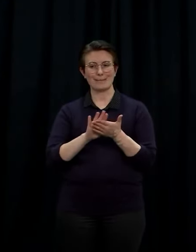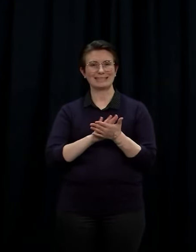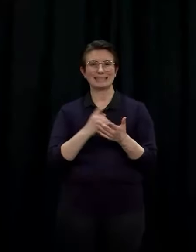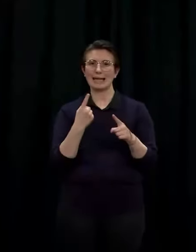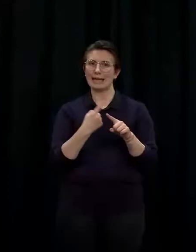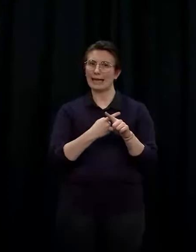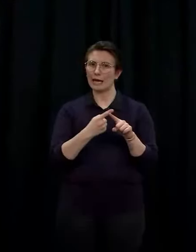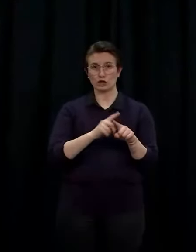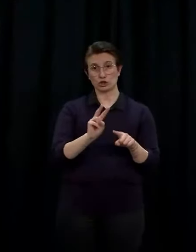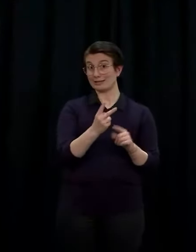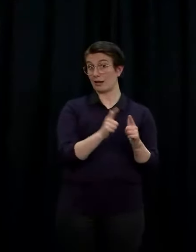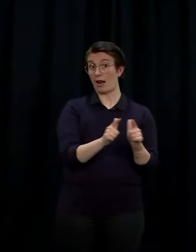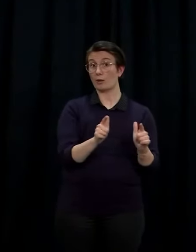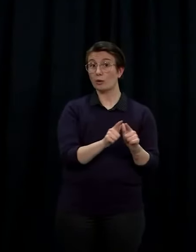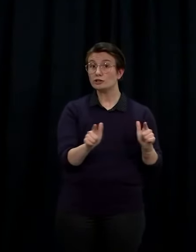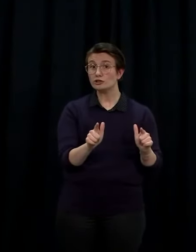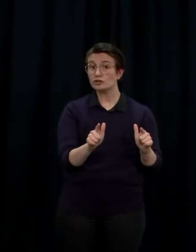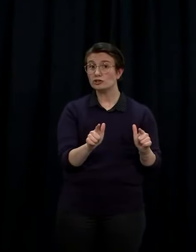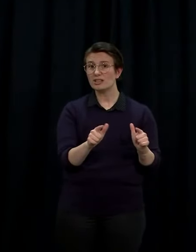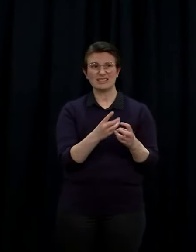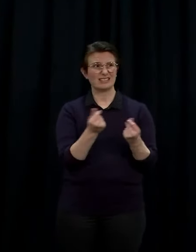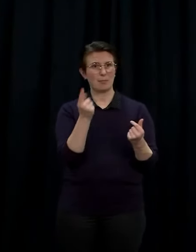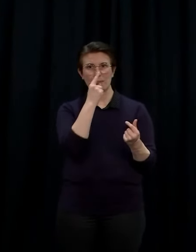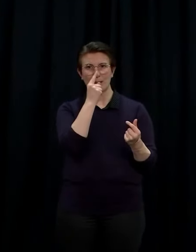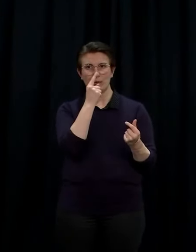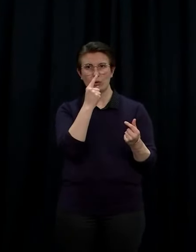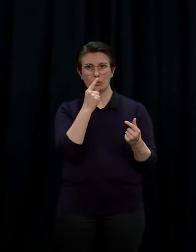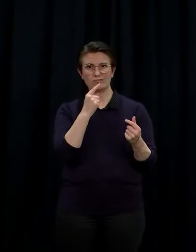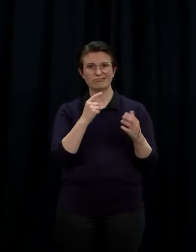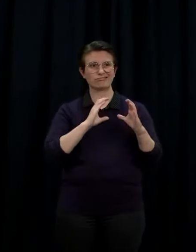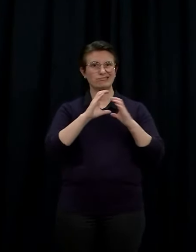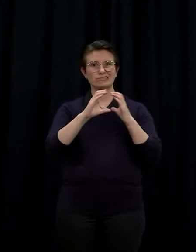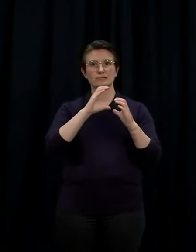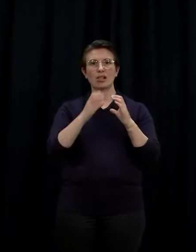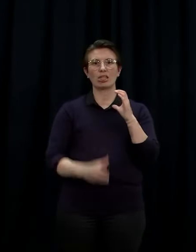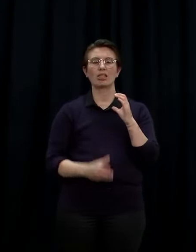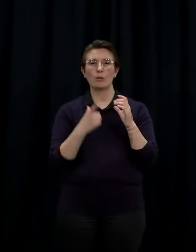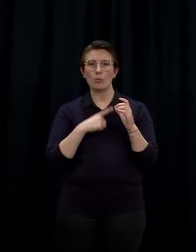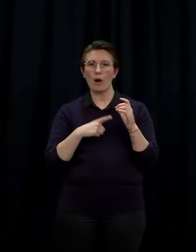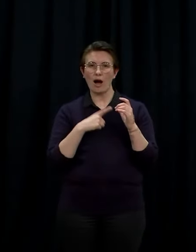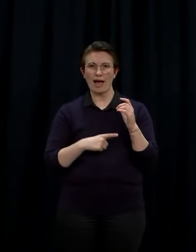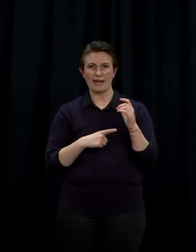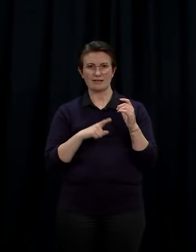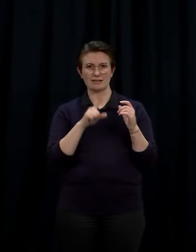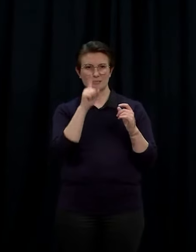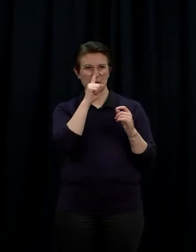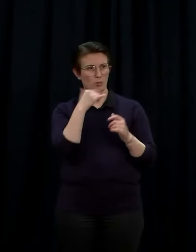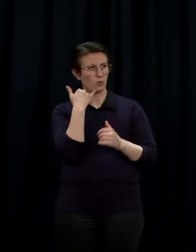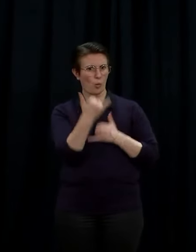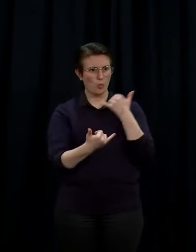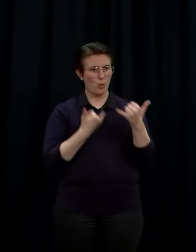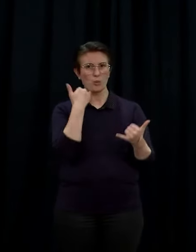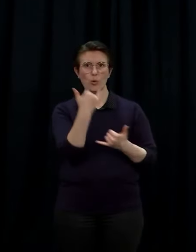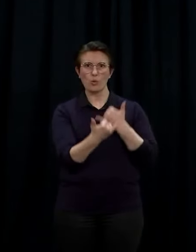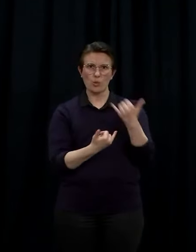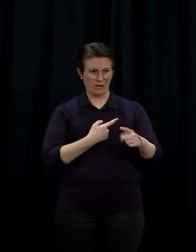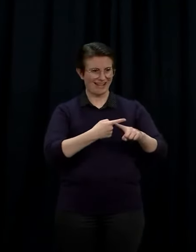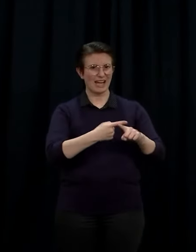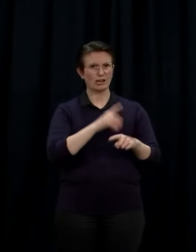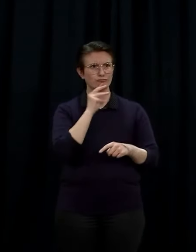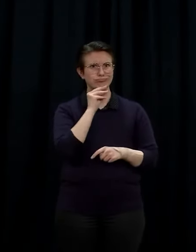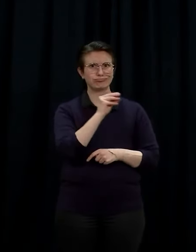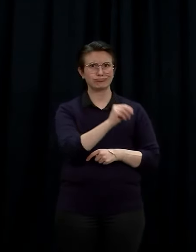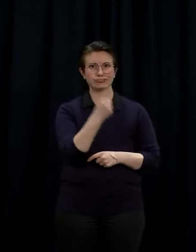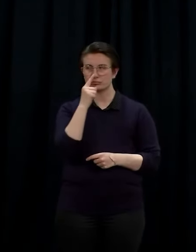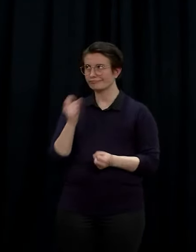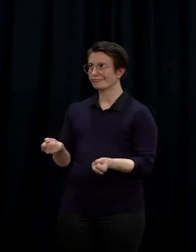do to fix those issues around contact tracing, particularly for Pacific people who may not have English as their first language? Well, 2